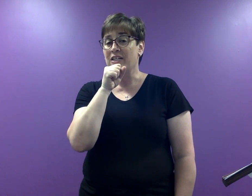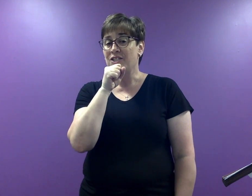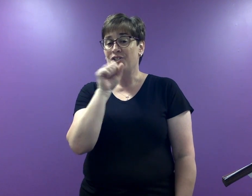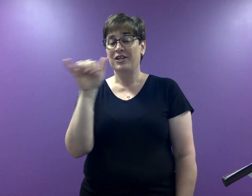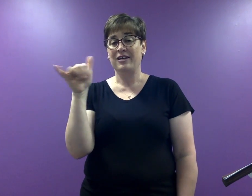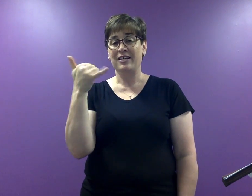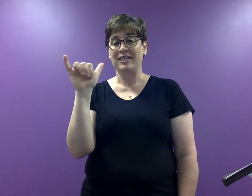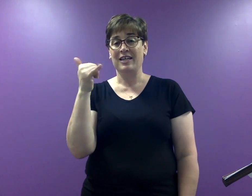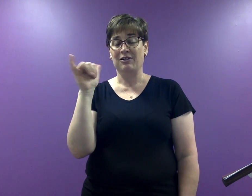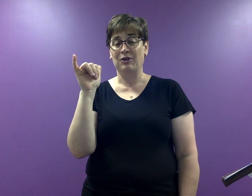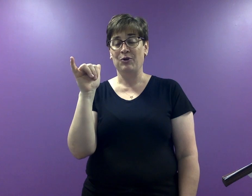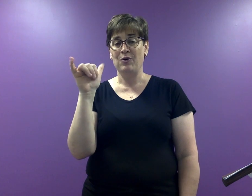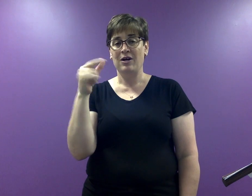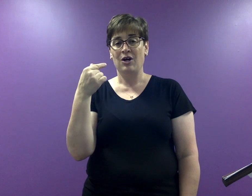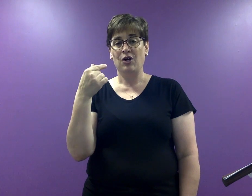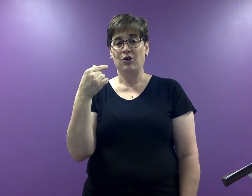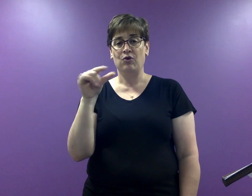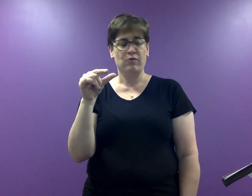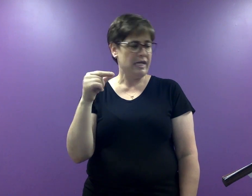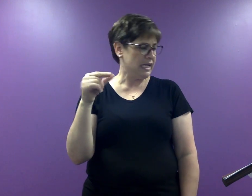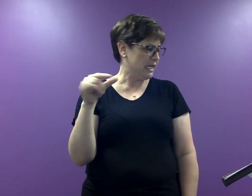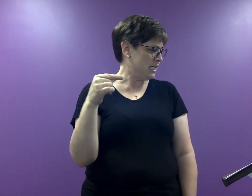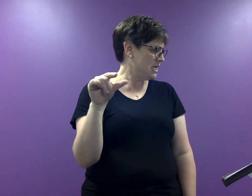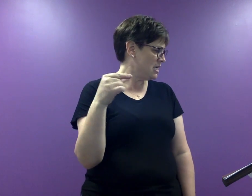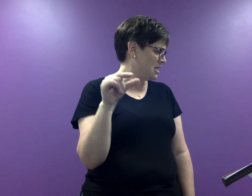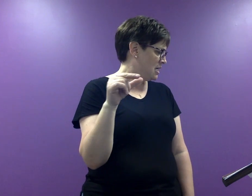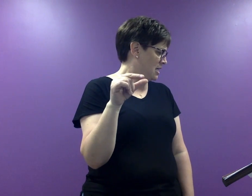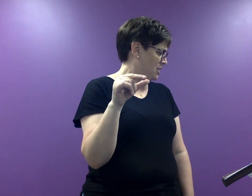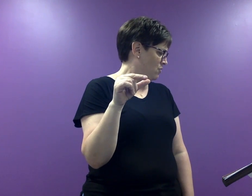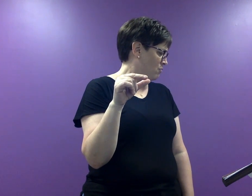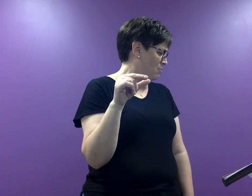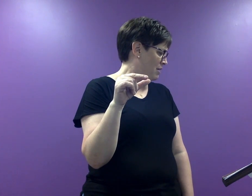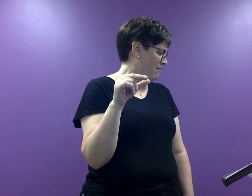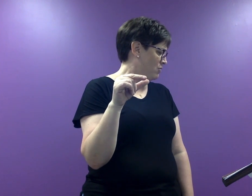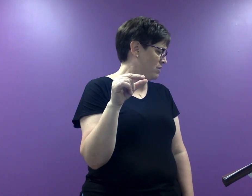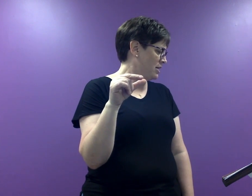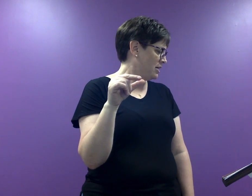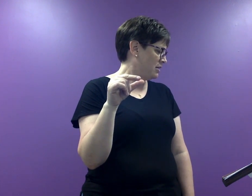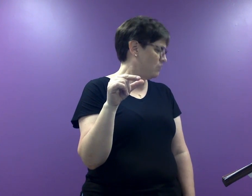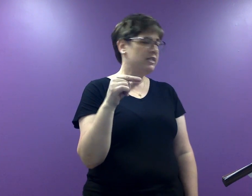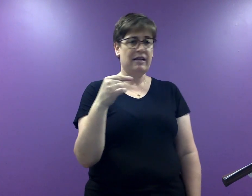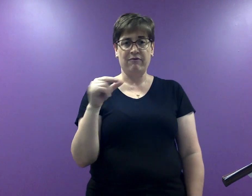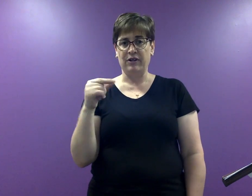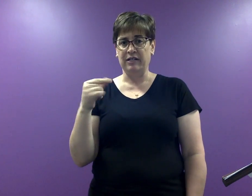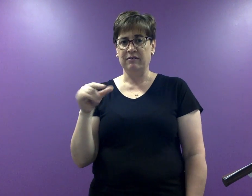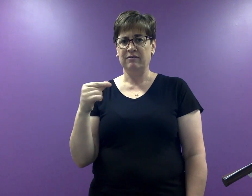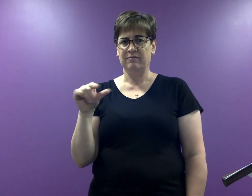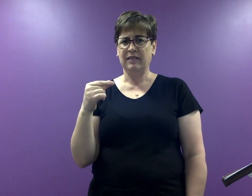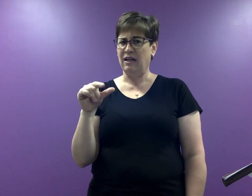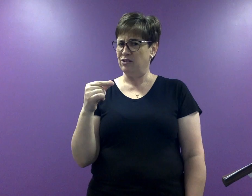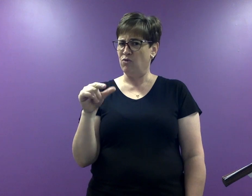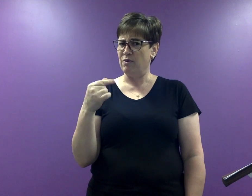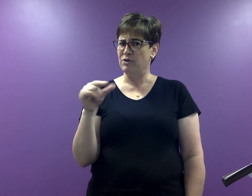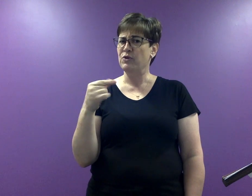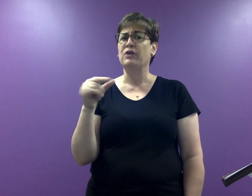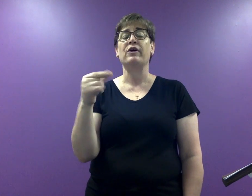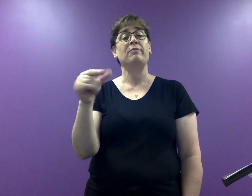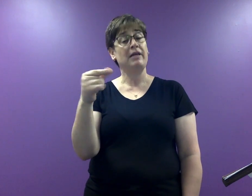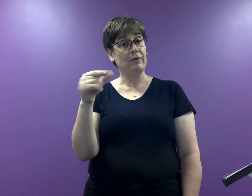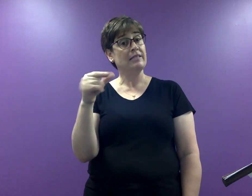orange, yellow, green. Don't remember having green. We did have green. I don't remember doing green. But anyways, if we